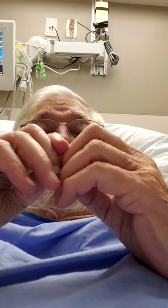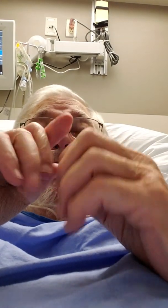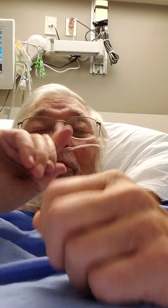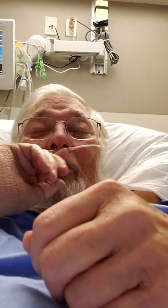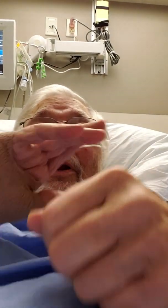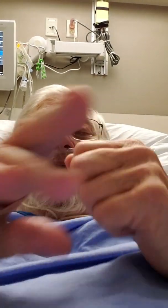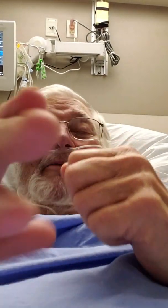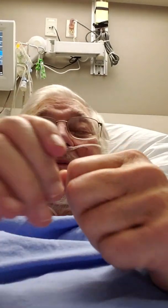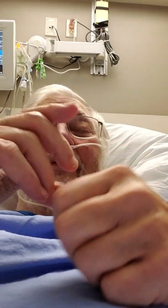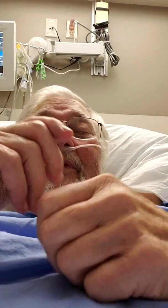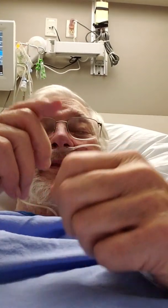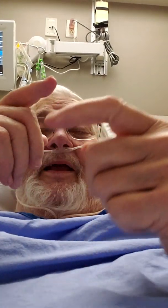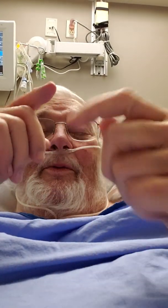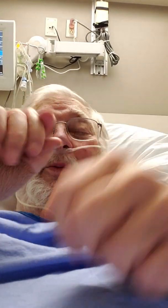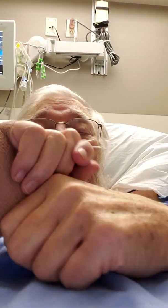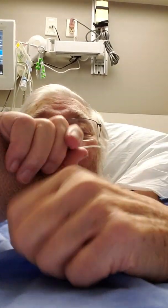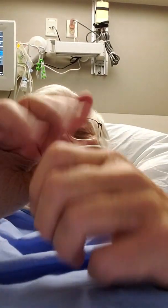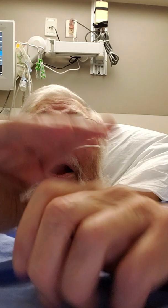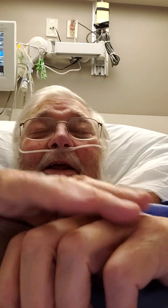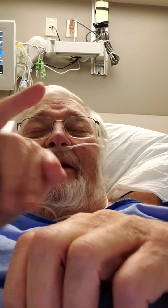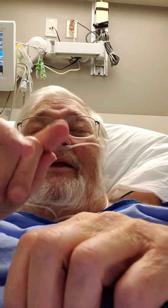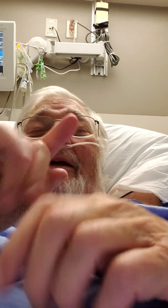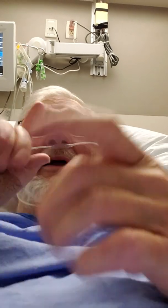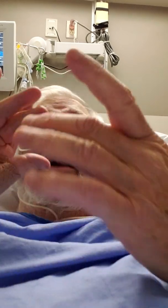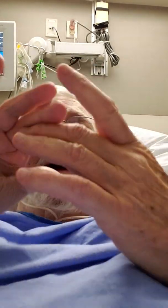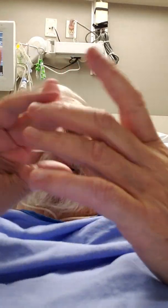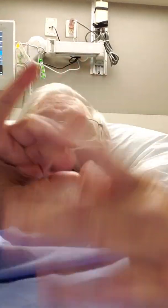that's good enough. They looked at it. I got